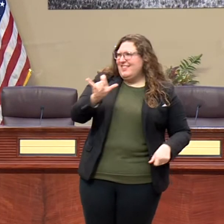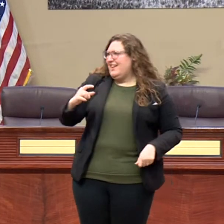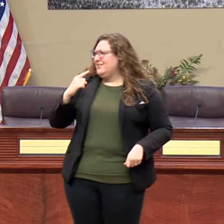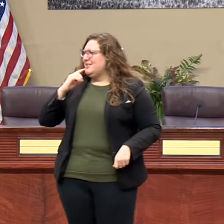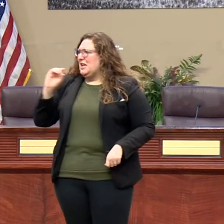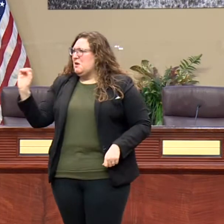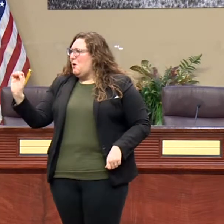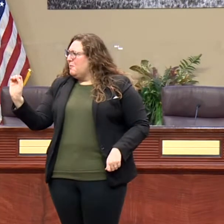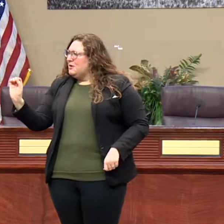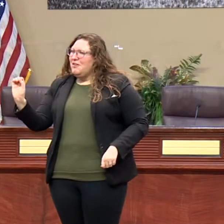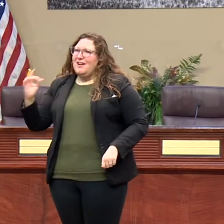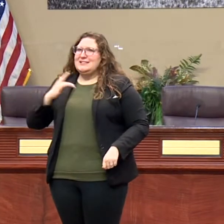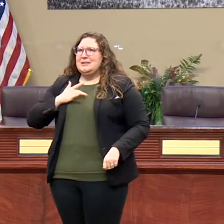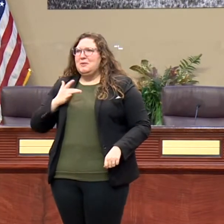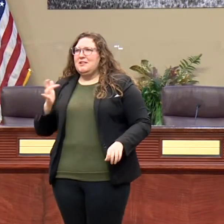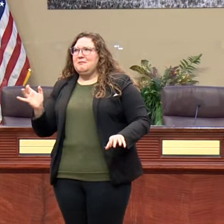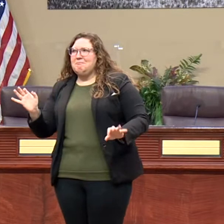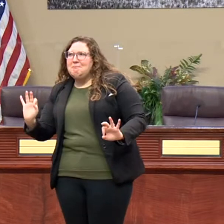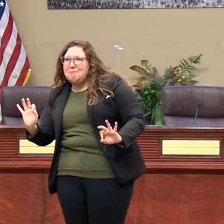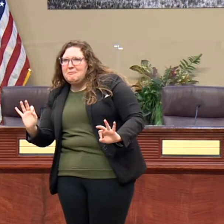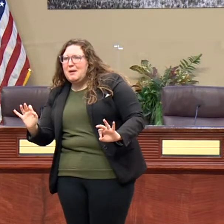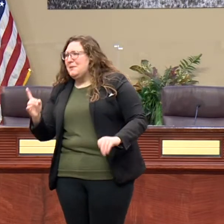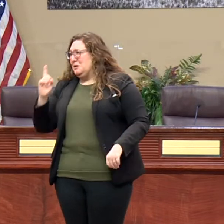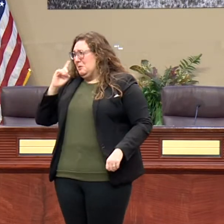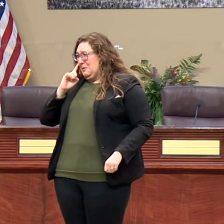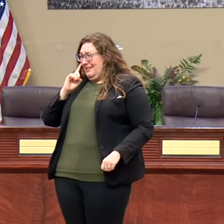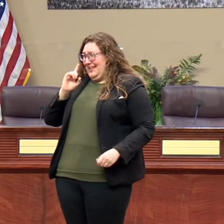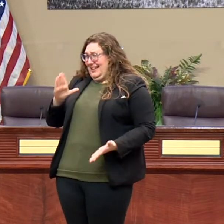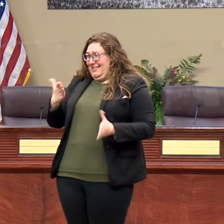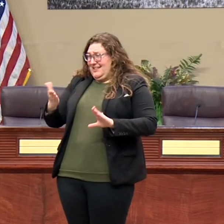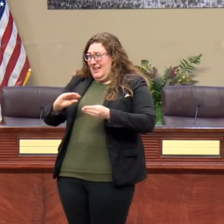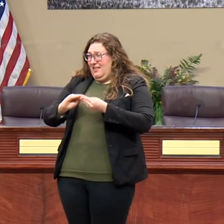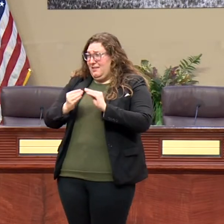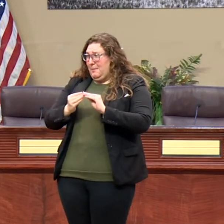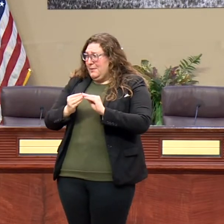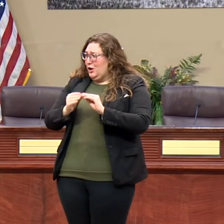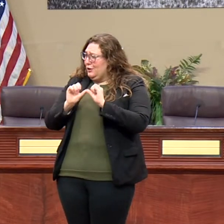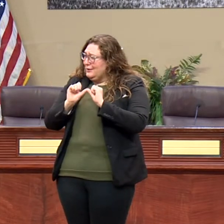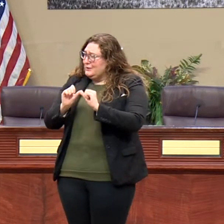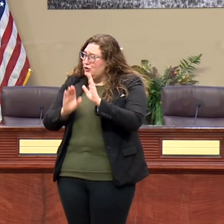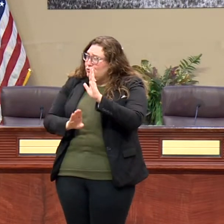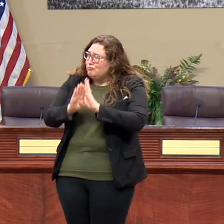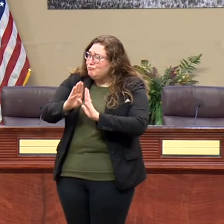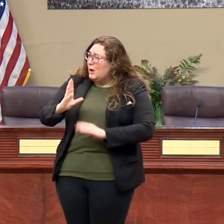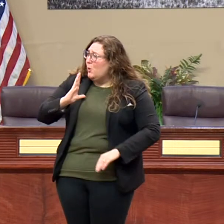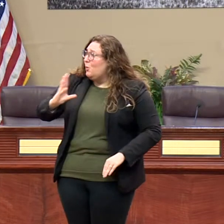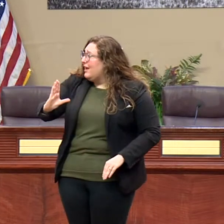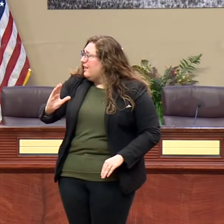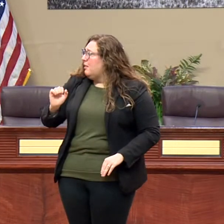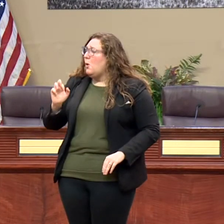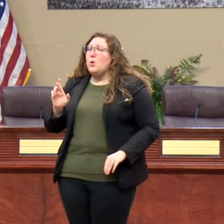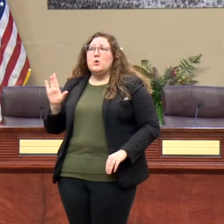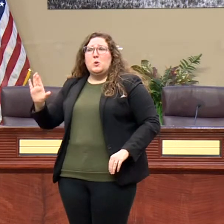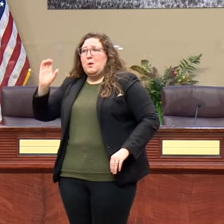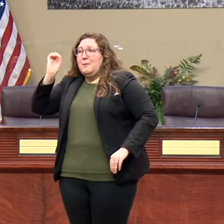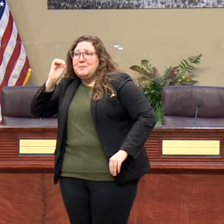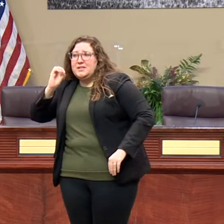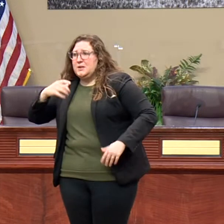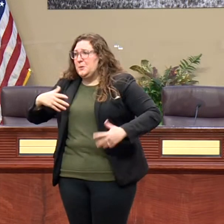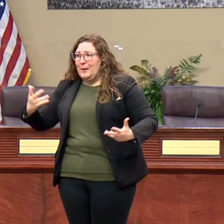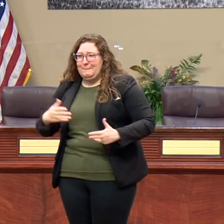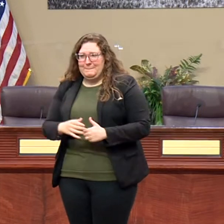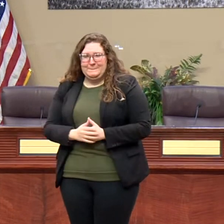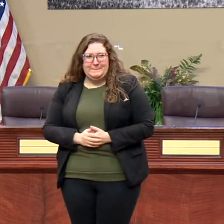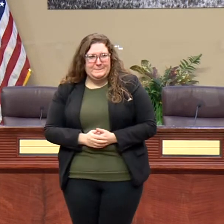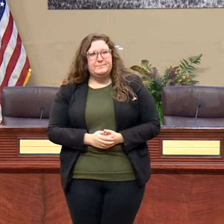you expect that we will continue to have rising deaths? And anything else you can offer about that? So we haven't